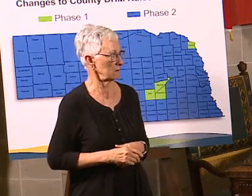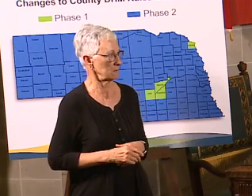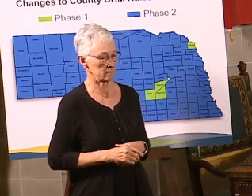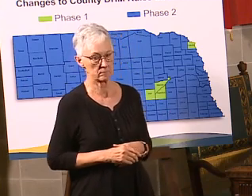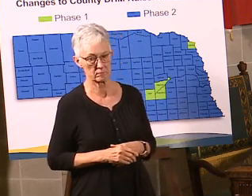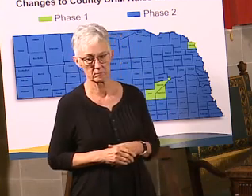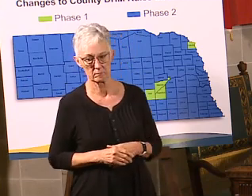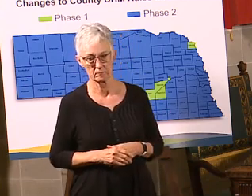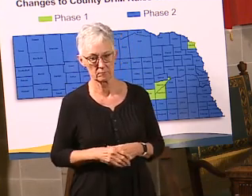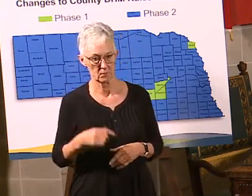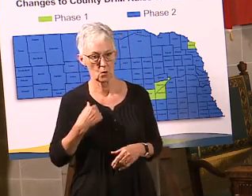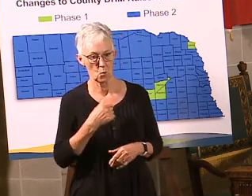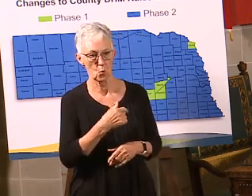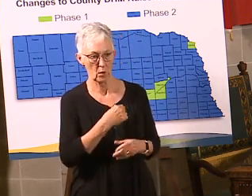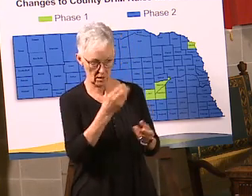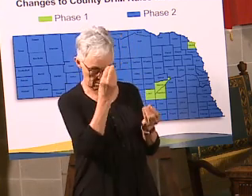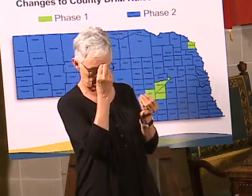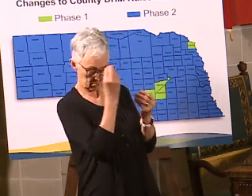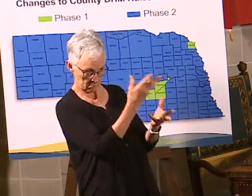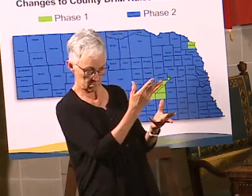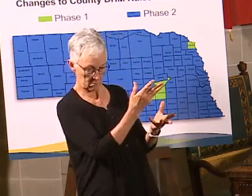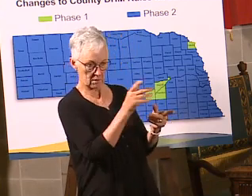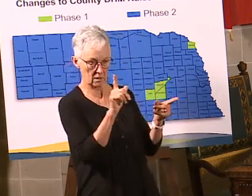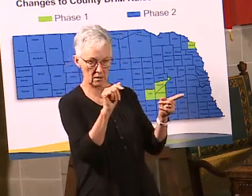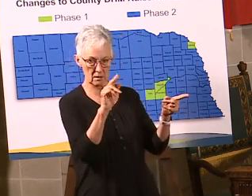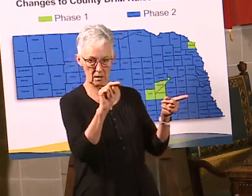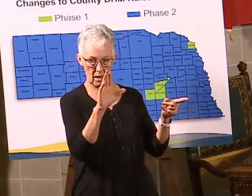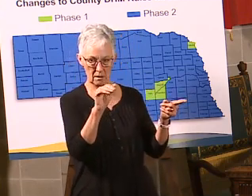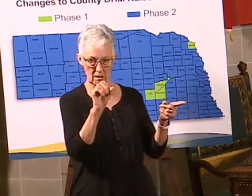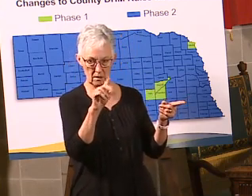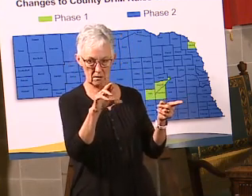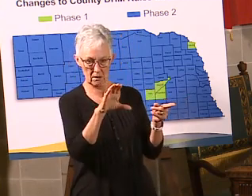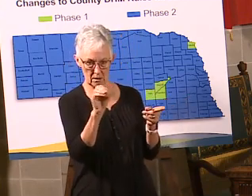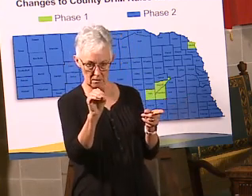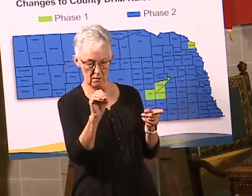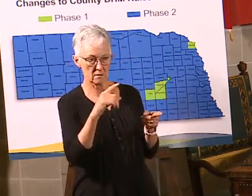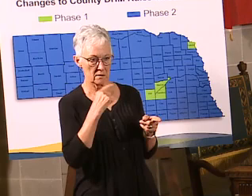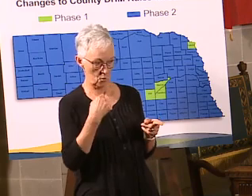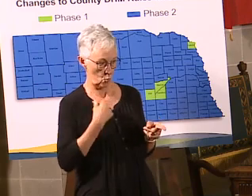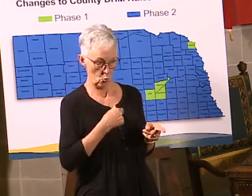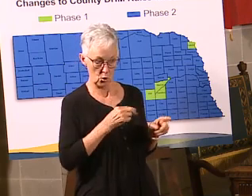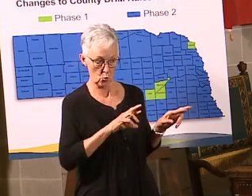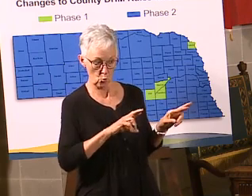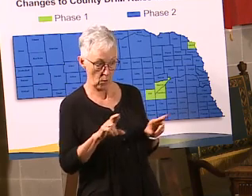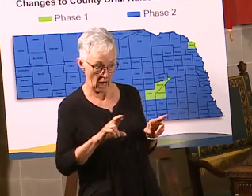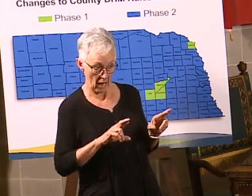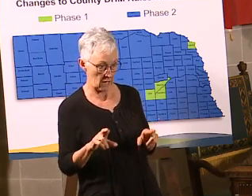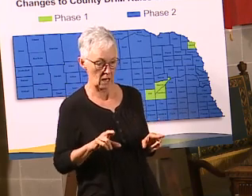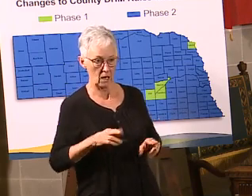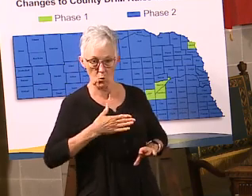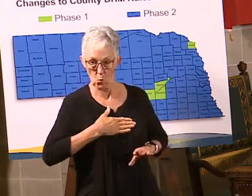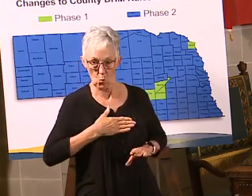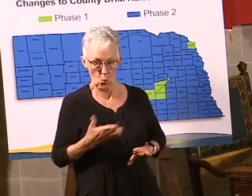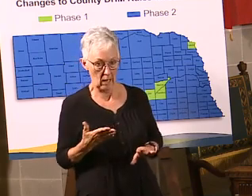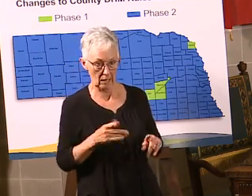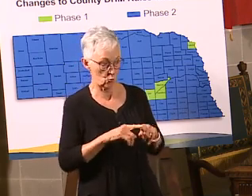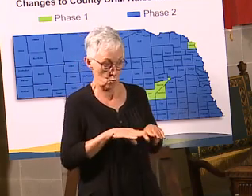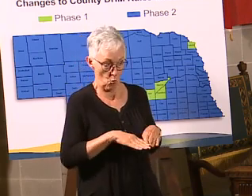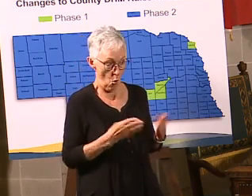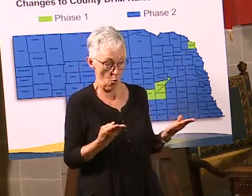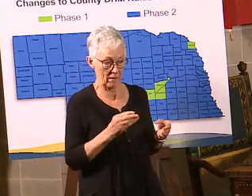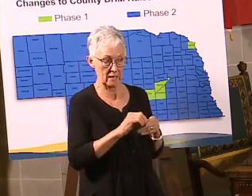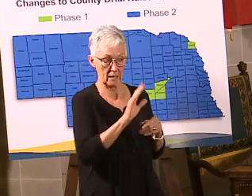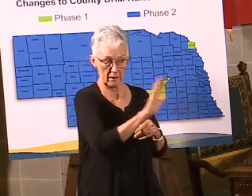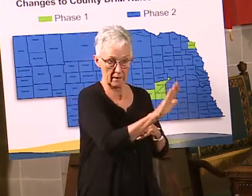And so we have let them know that we are ready, willing, and wanting to start providing services in their county and